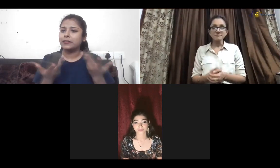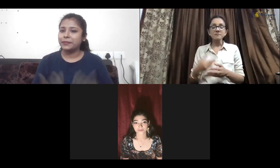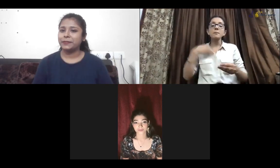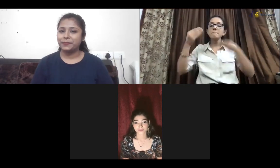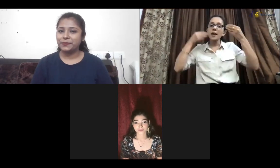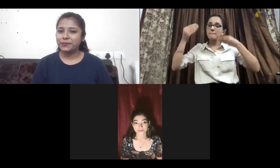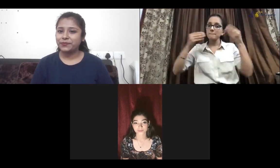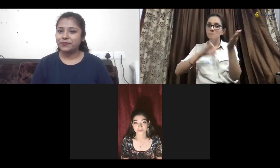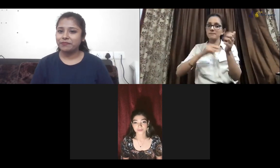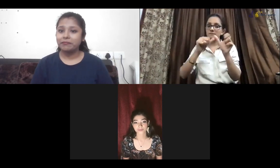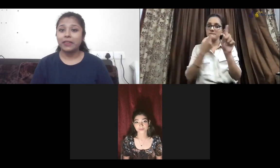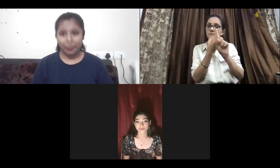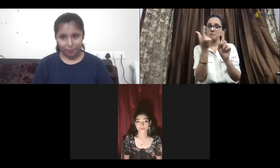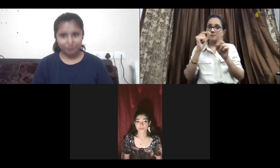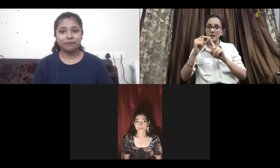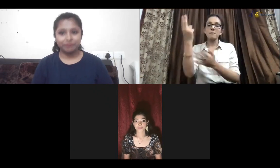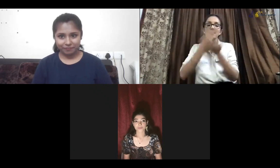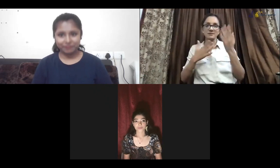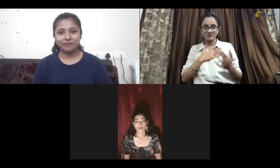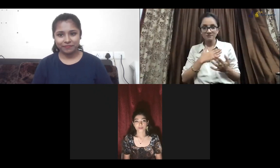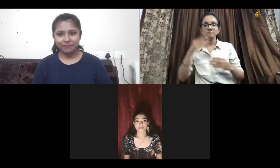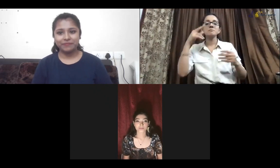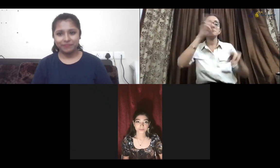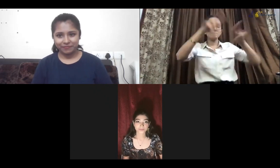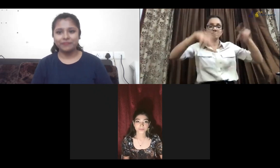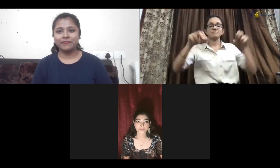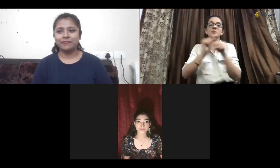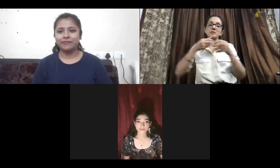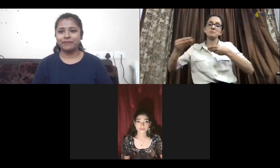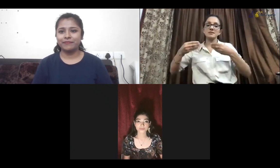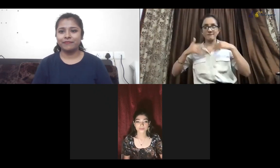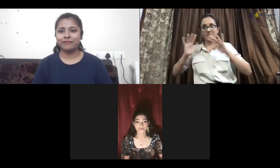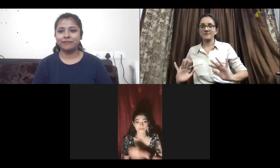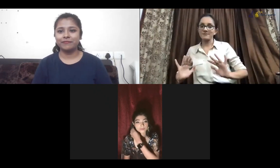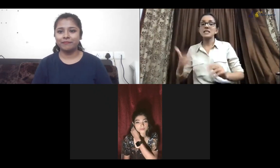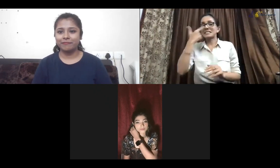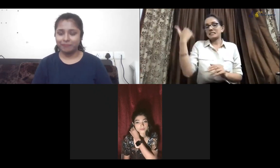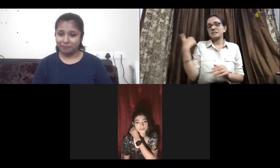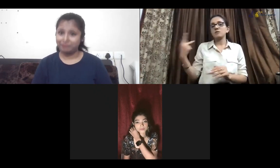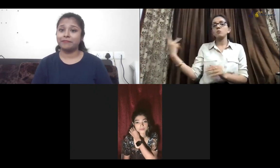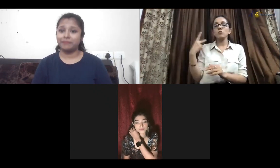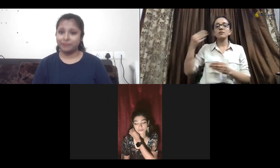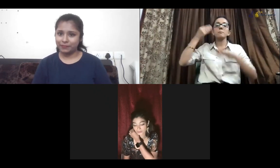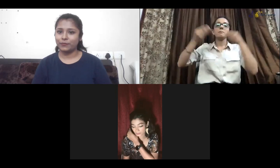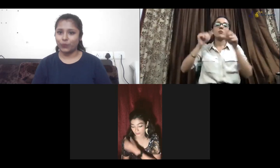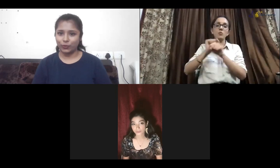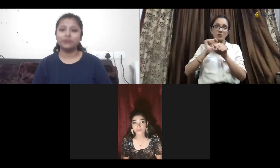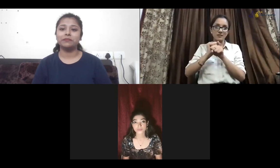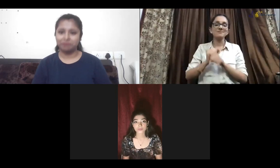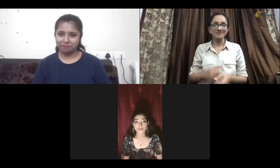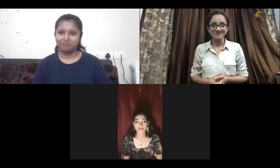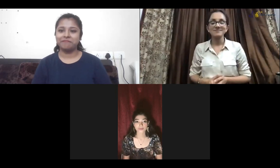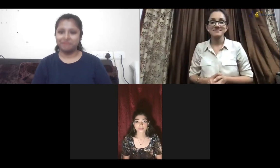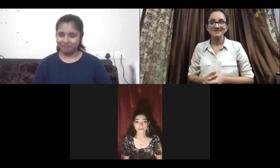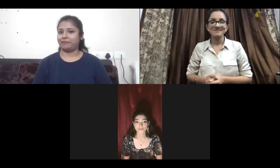But what business you have, Surbhi? I have business makeup artist. So I have my studio. Me